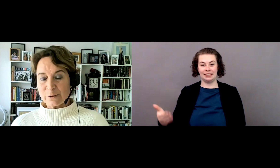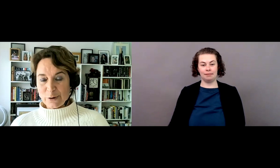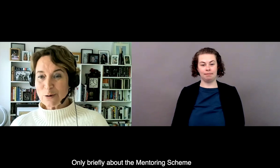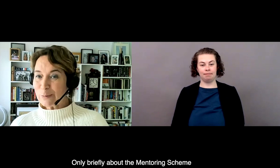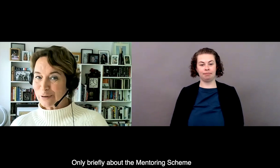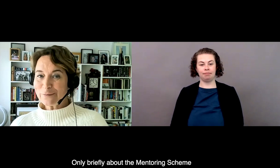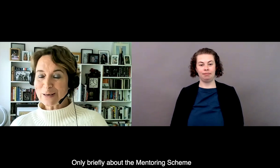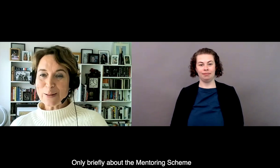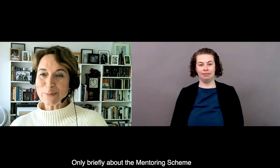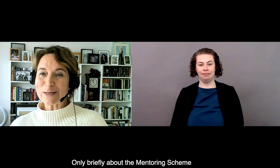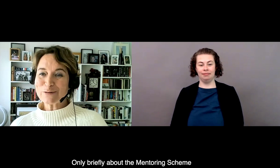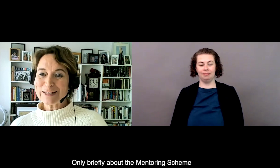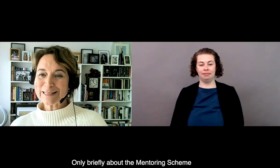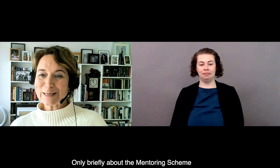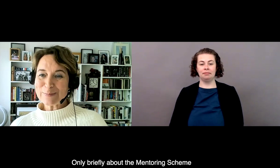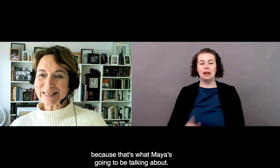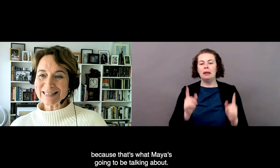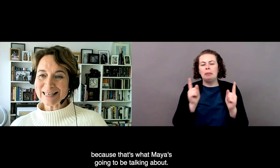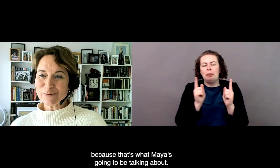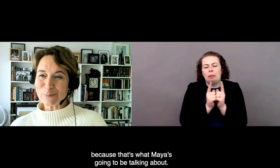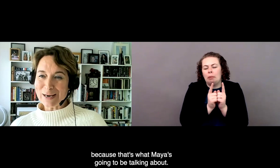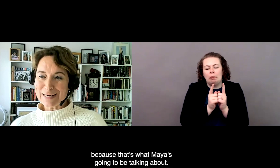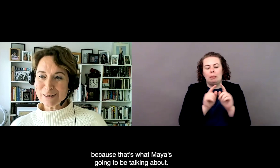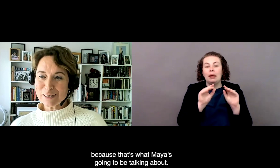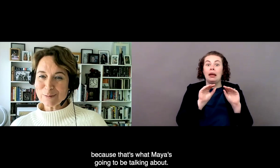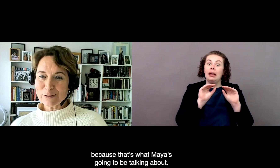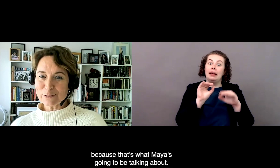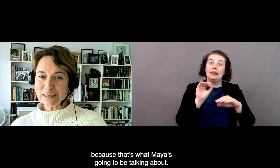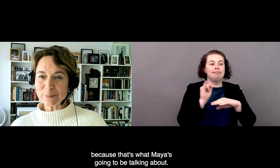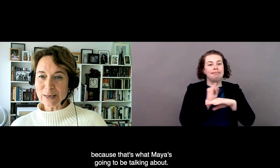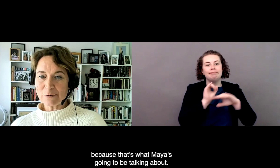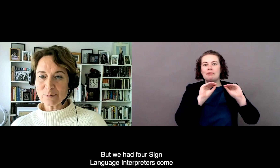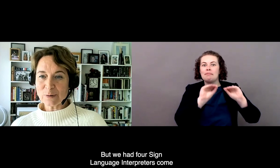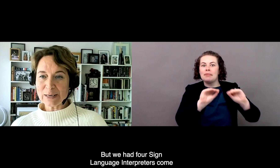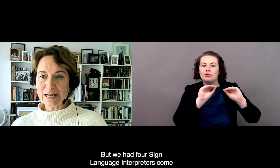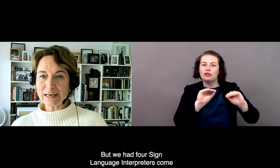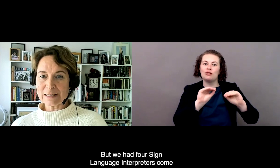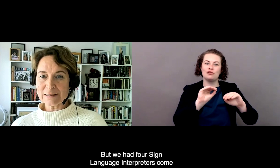Only briefly about the mentoring scheme, because that's what Maya's going to be talking about, but we had